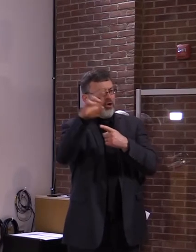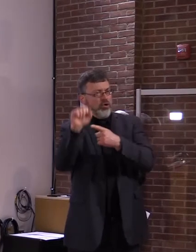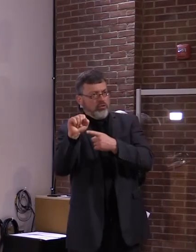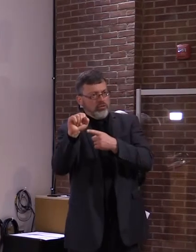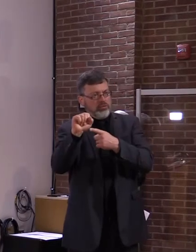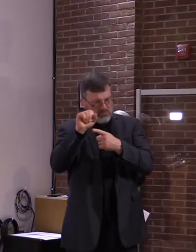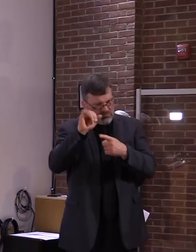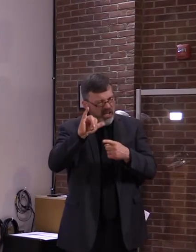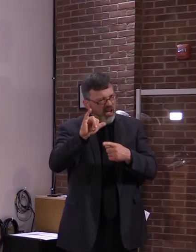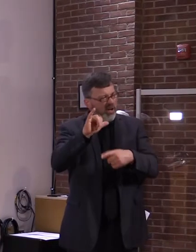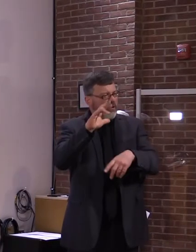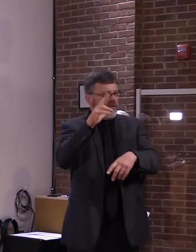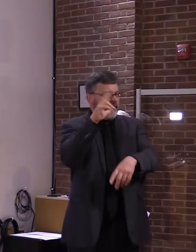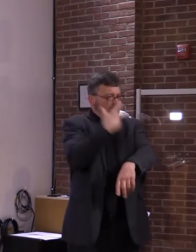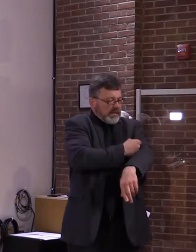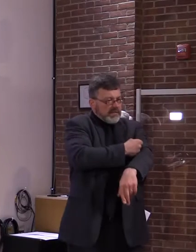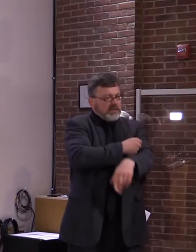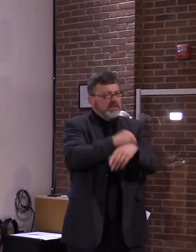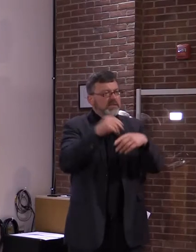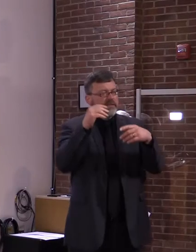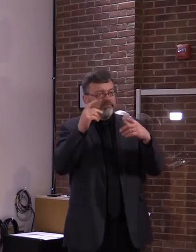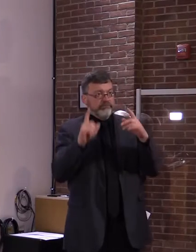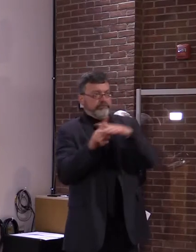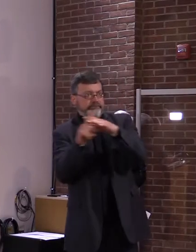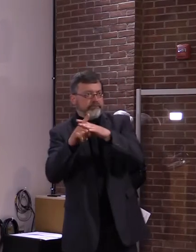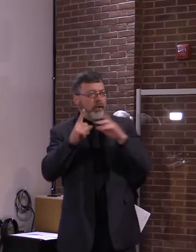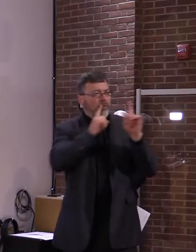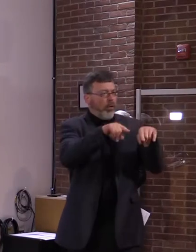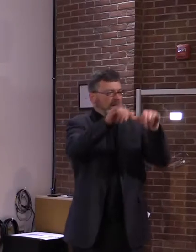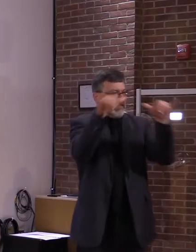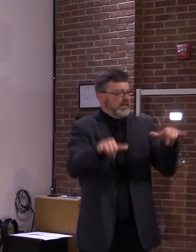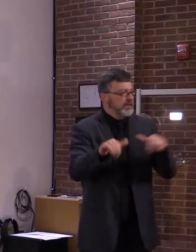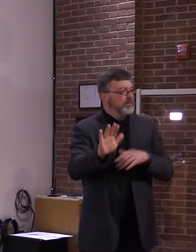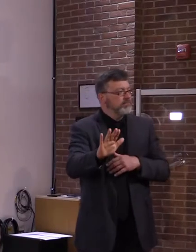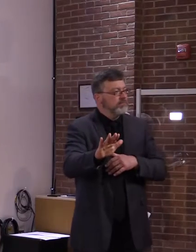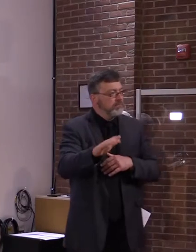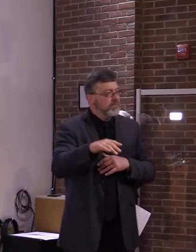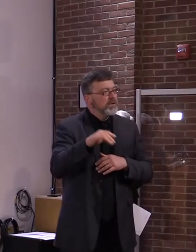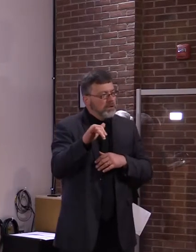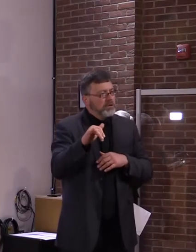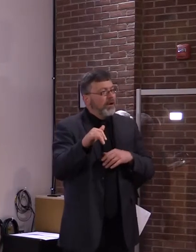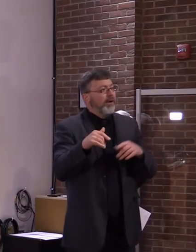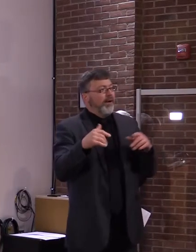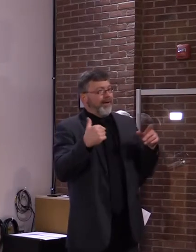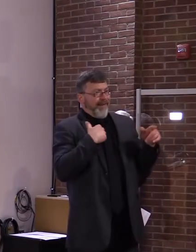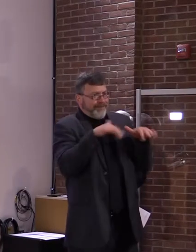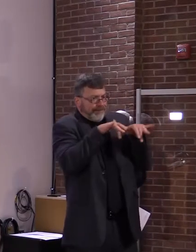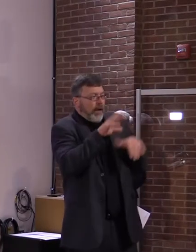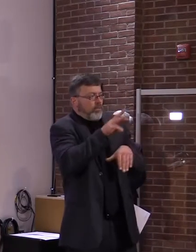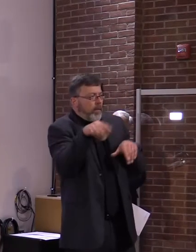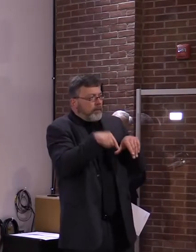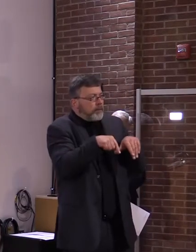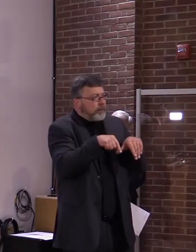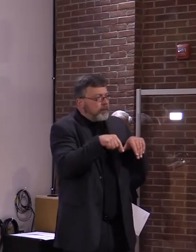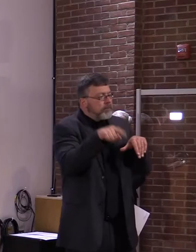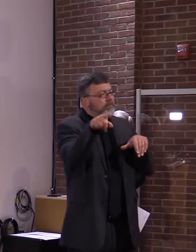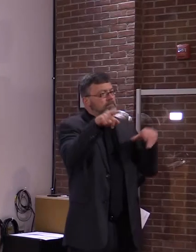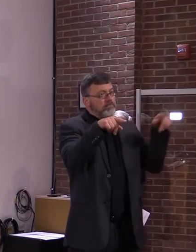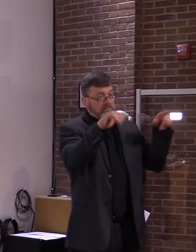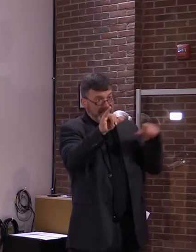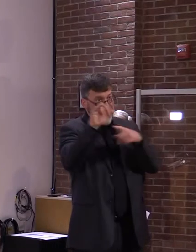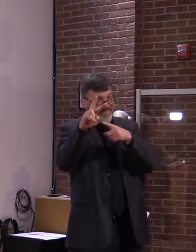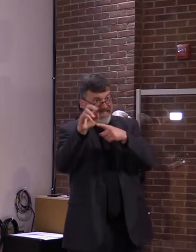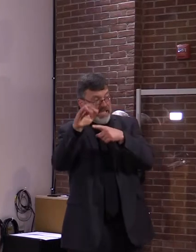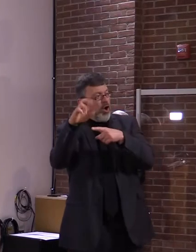this website, but it's really important to know that anything reported is only a report and can be reported